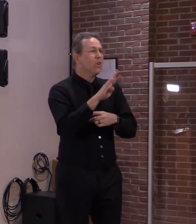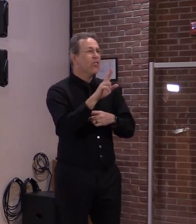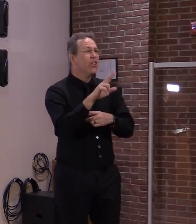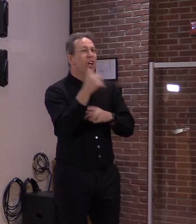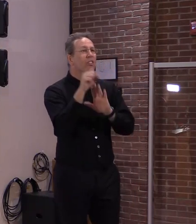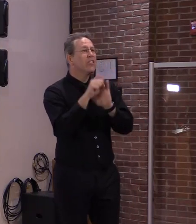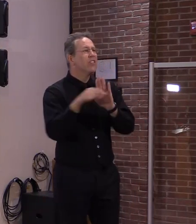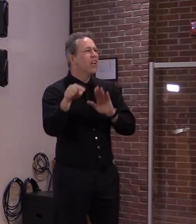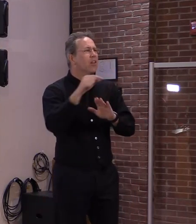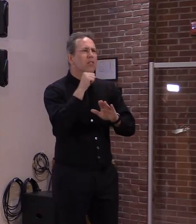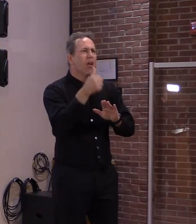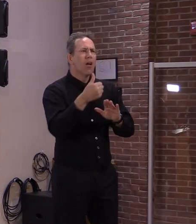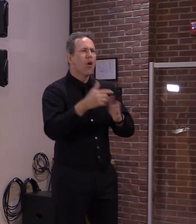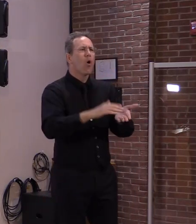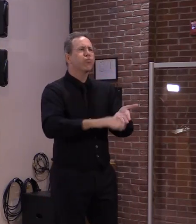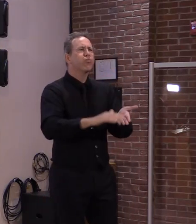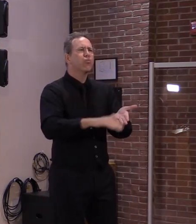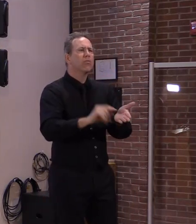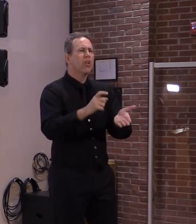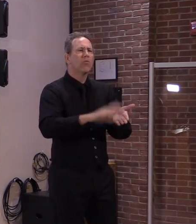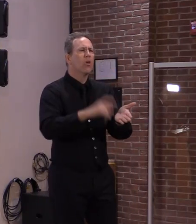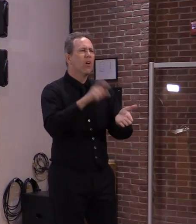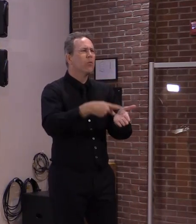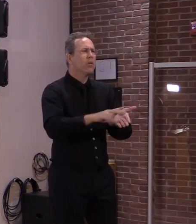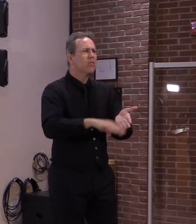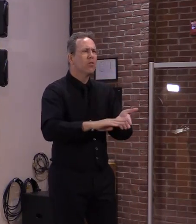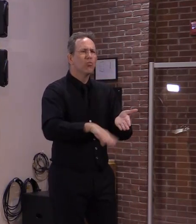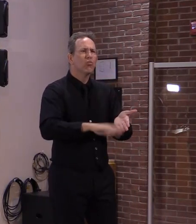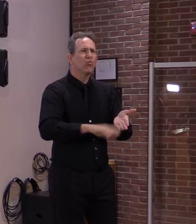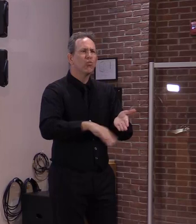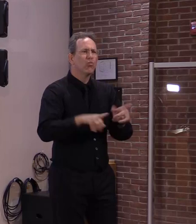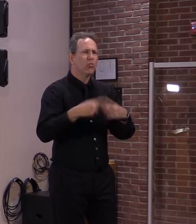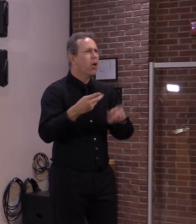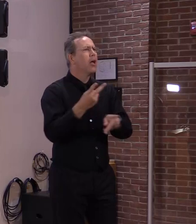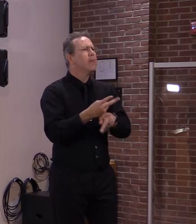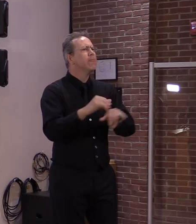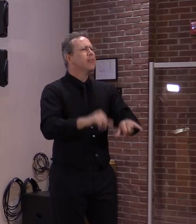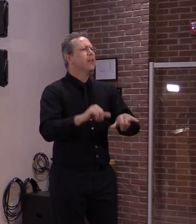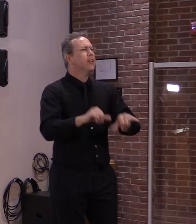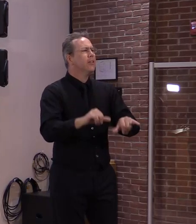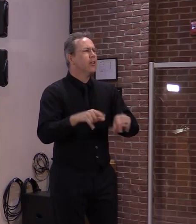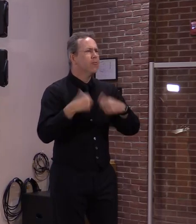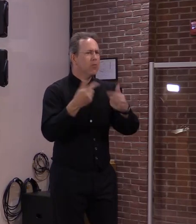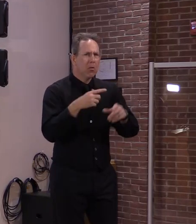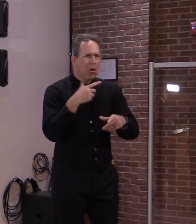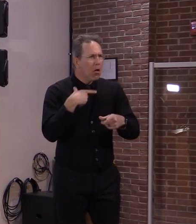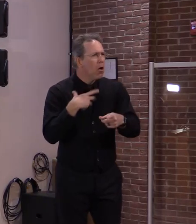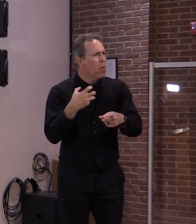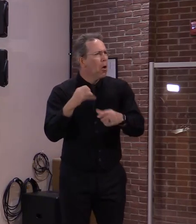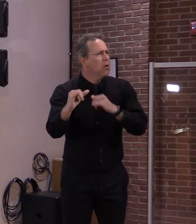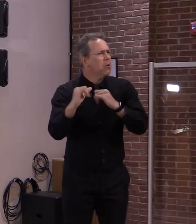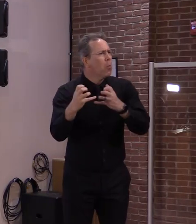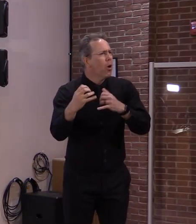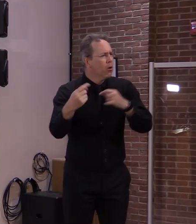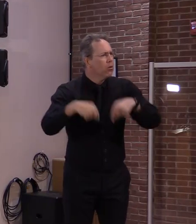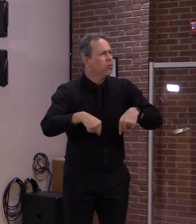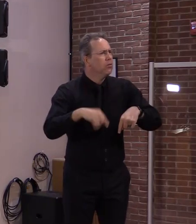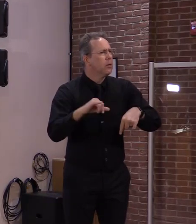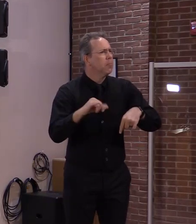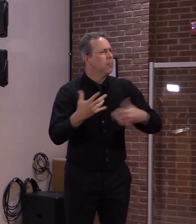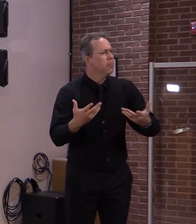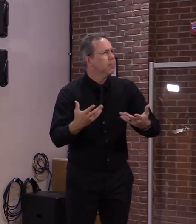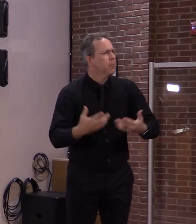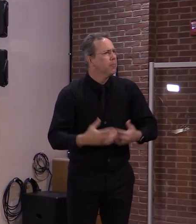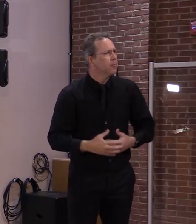don't think that 10,000, the first 10,000 is enough. And I realize the Senate is hesitant to